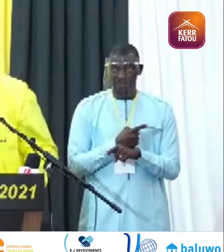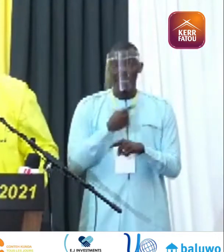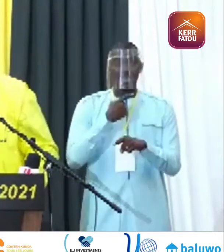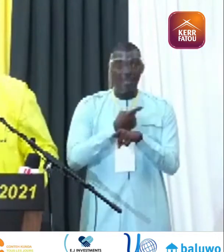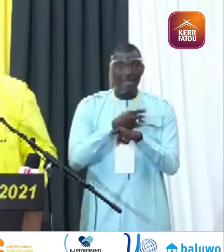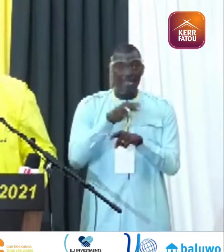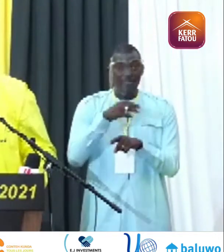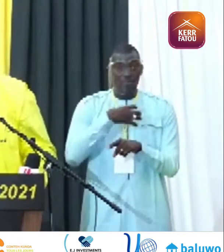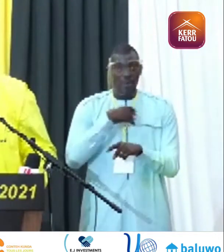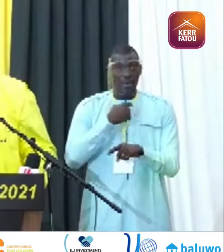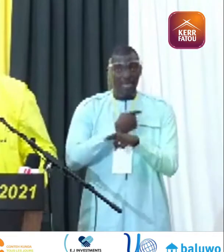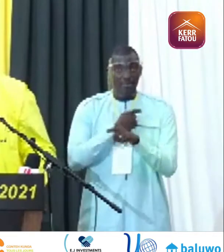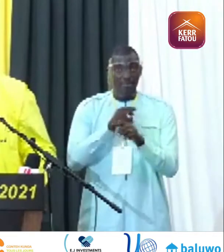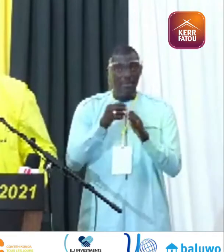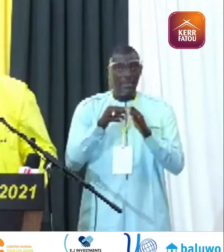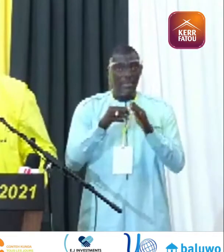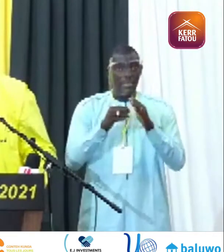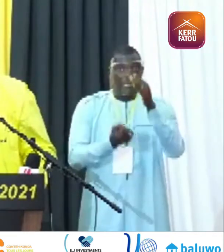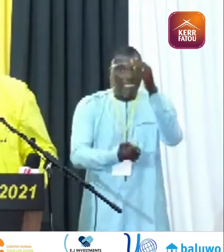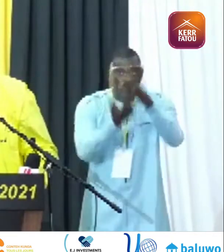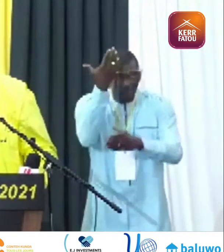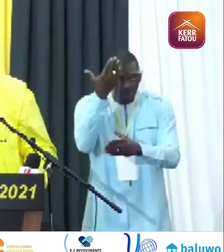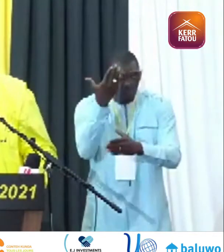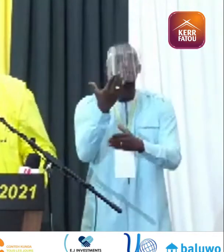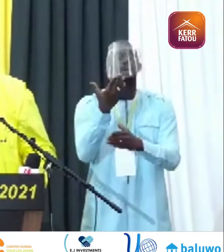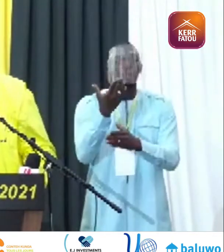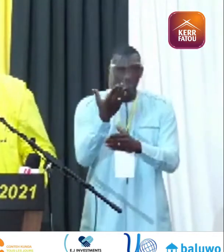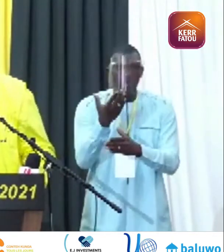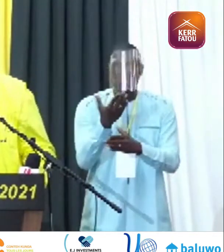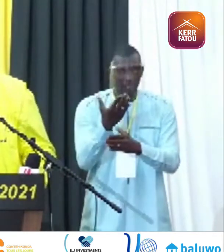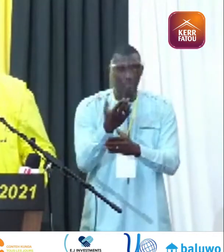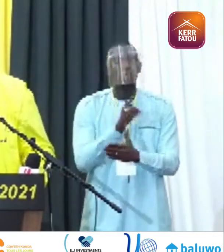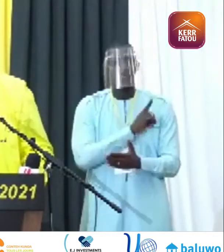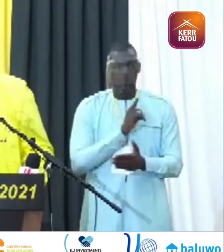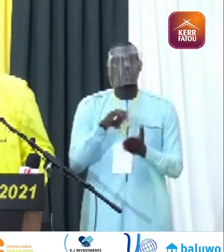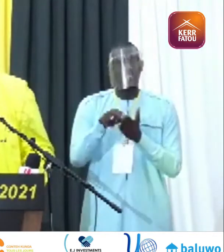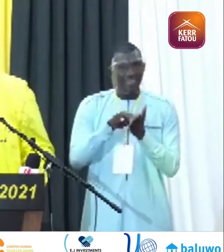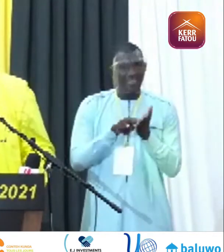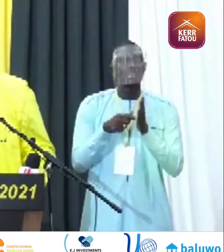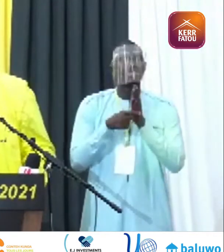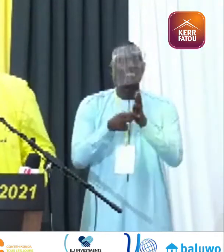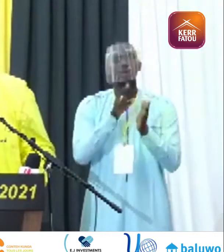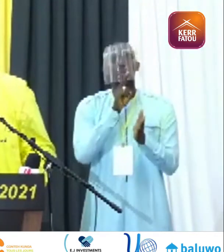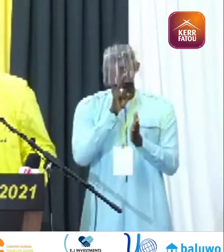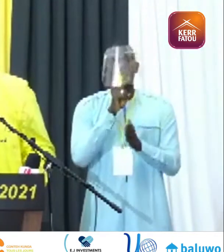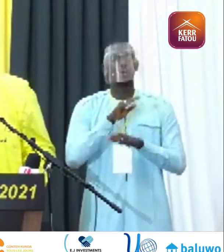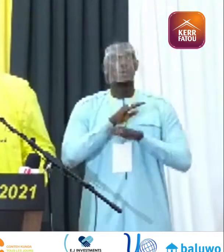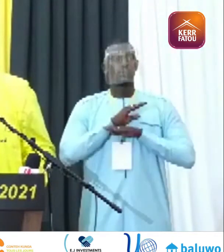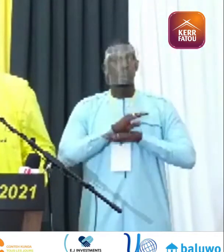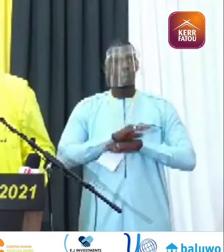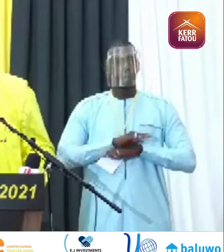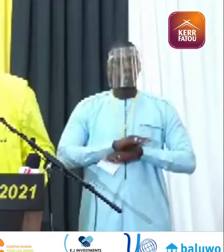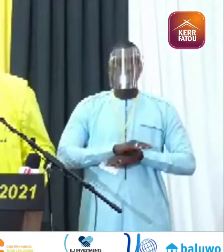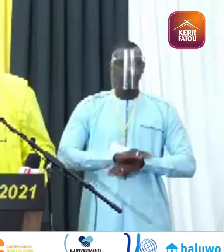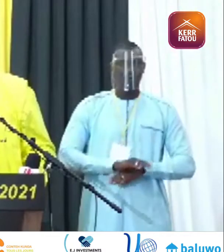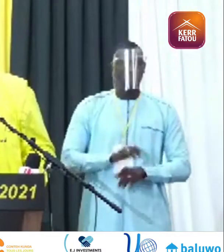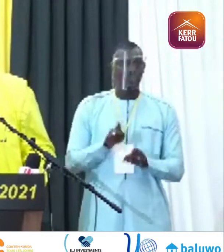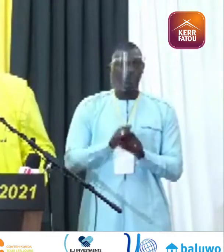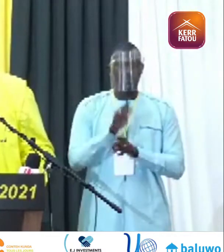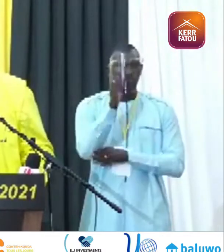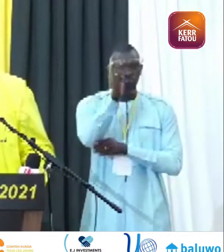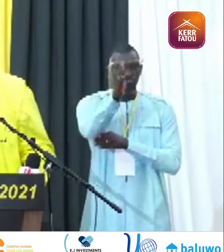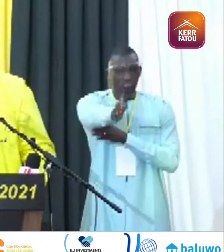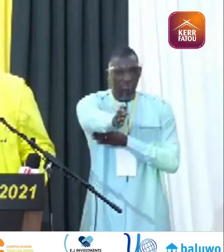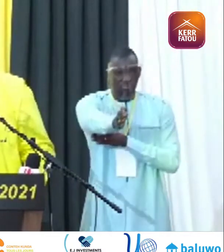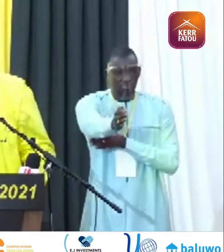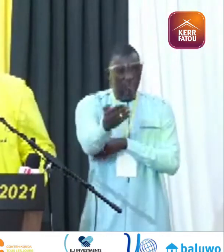pour mu dem kanam dañ soxla rek njit ño xamne dañ mandu dañu degu duñ jël